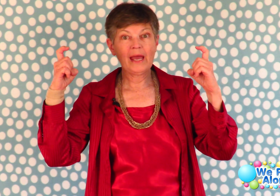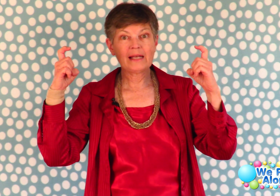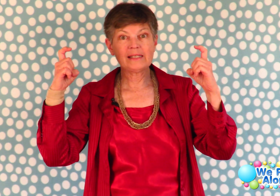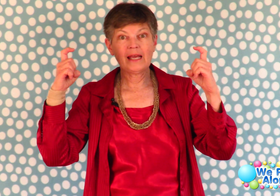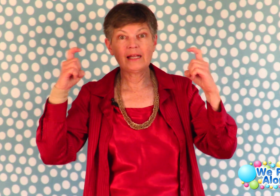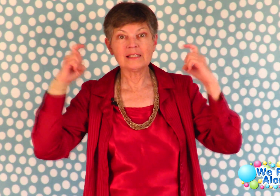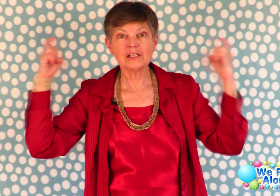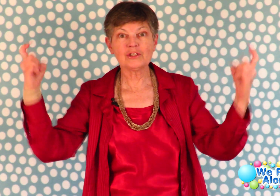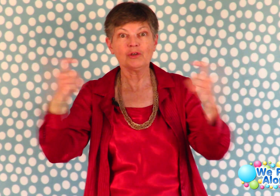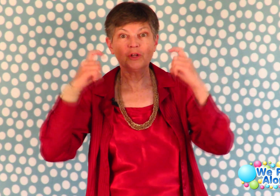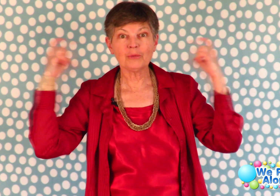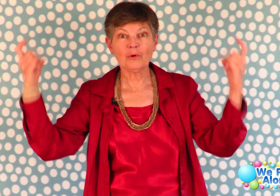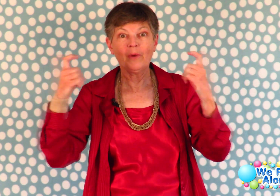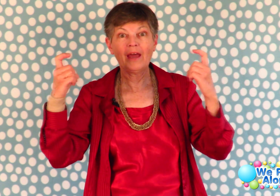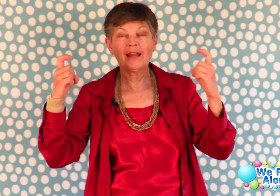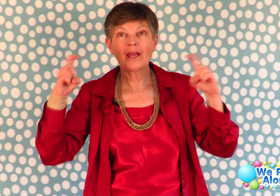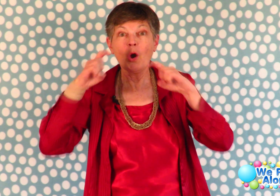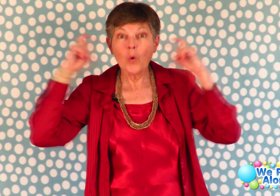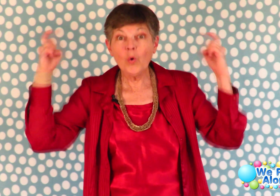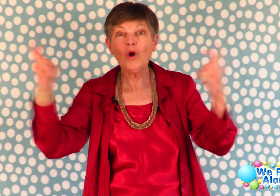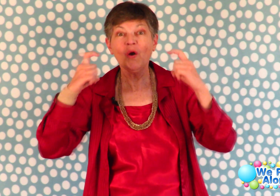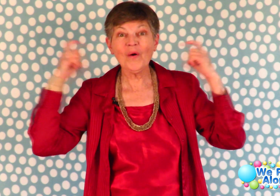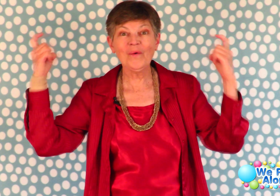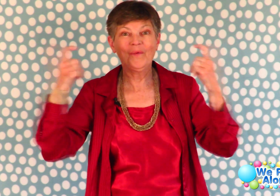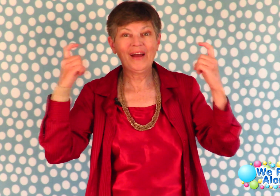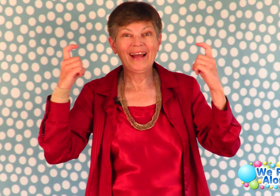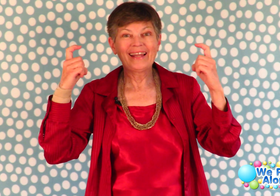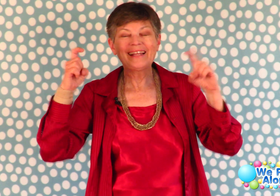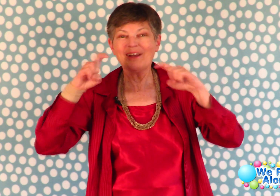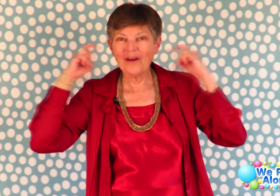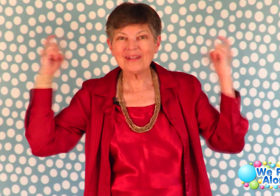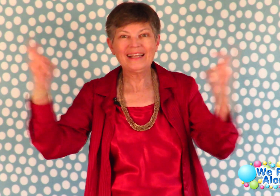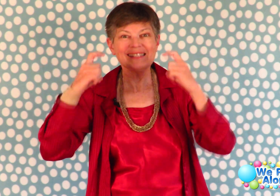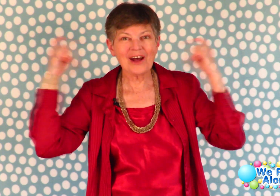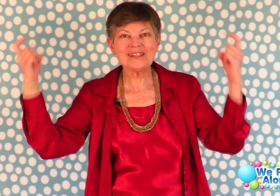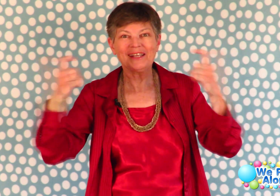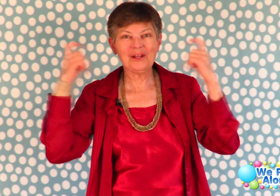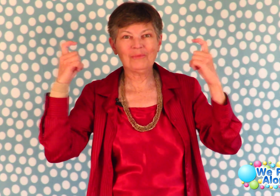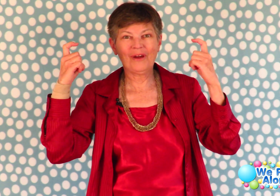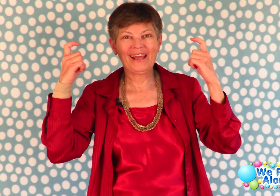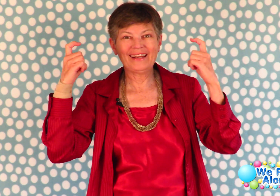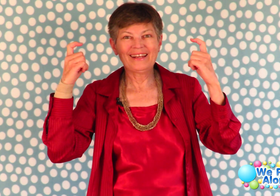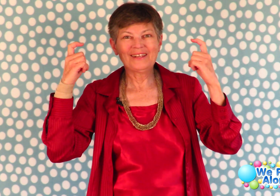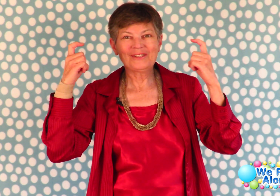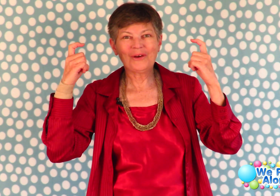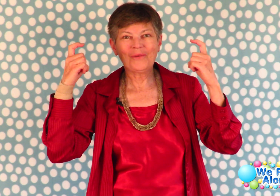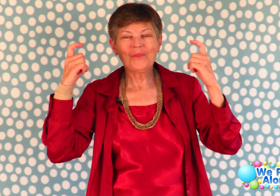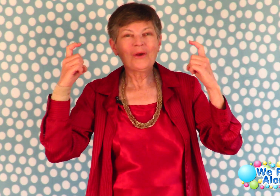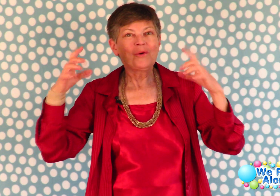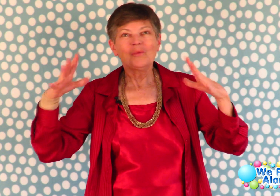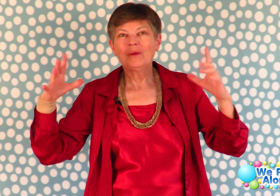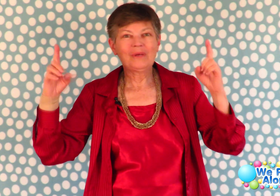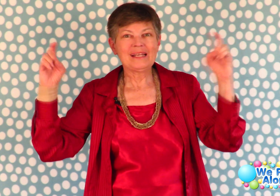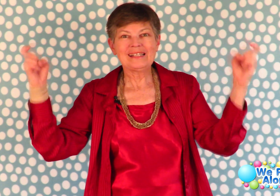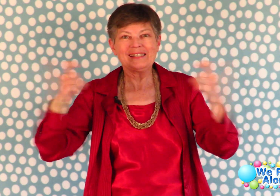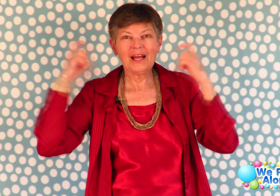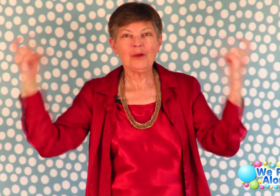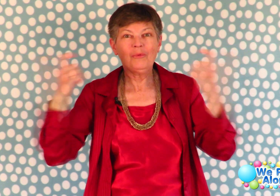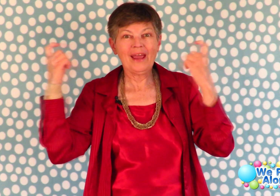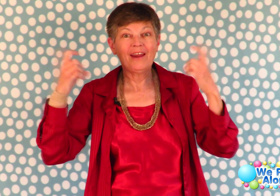X hands and circle them around like woohoo. Let's all celebrate. So when we celebrate